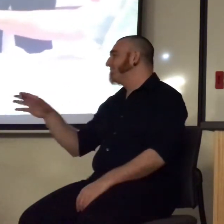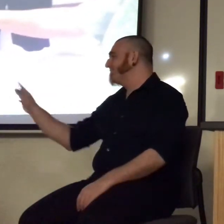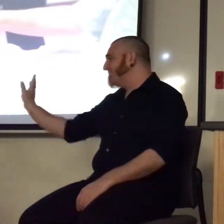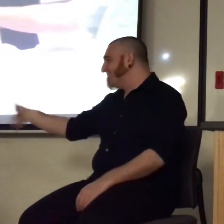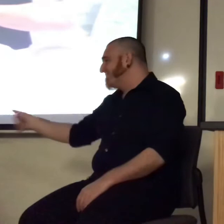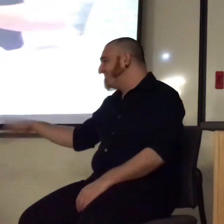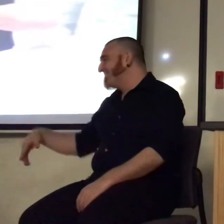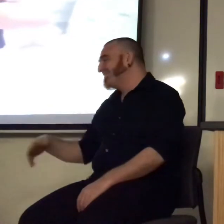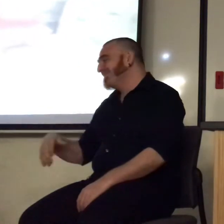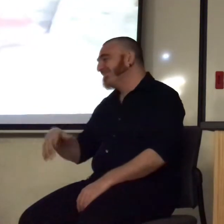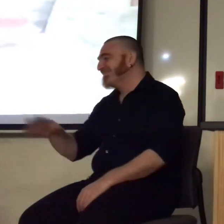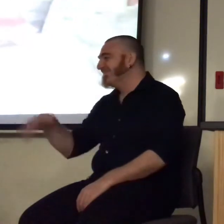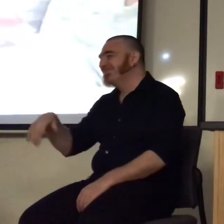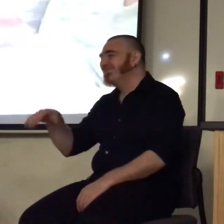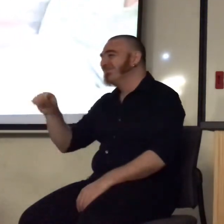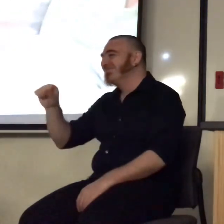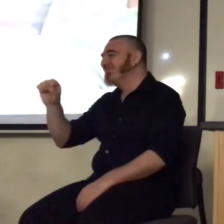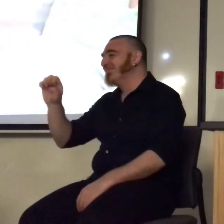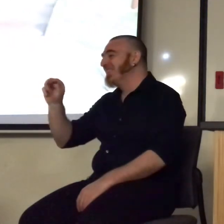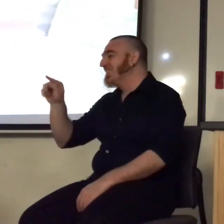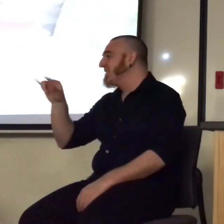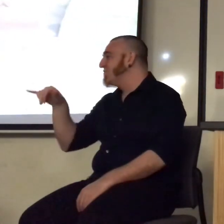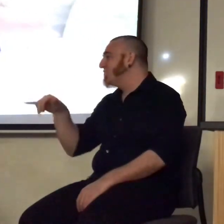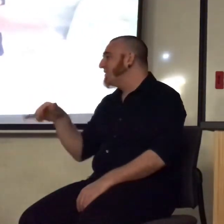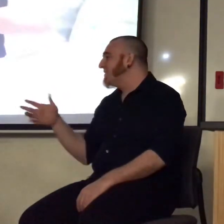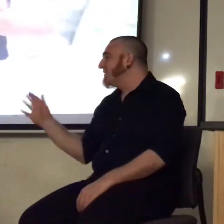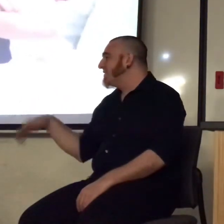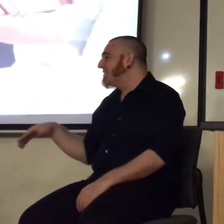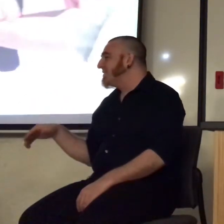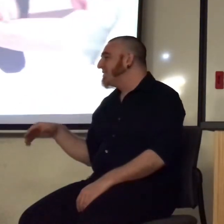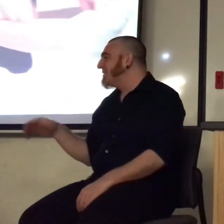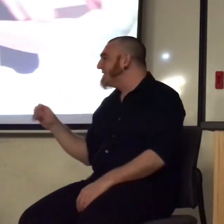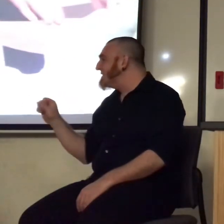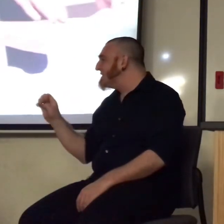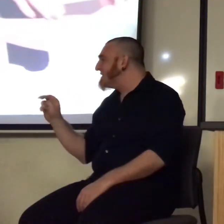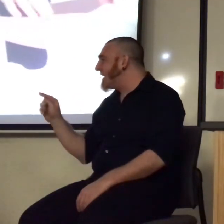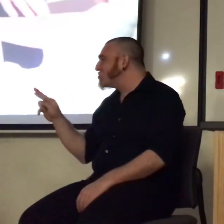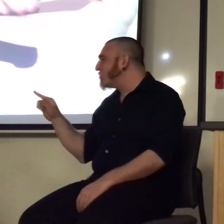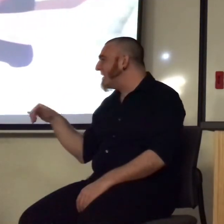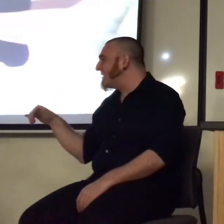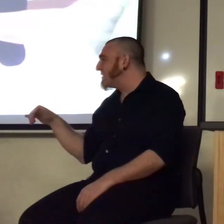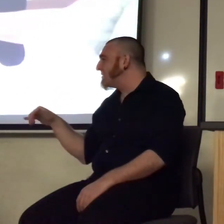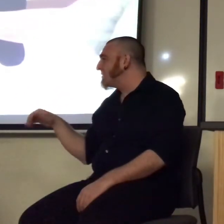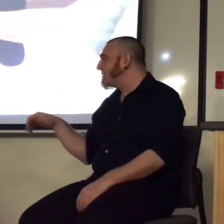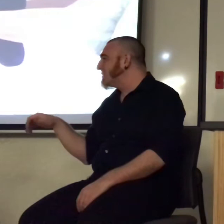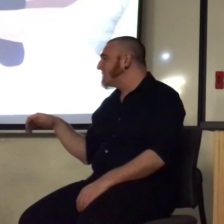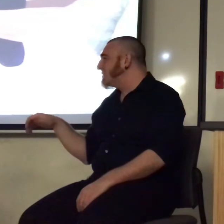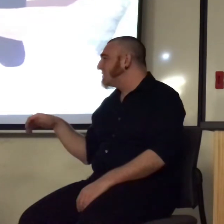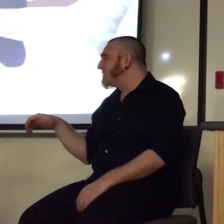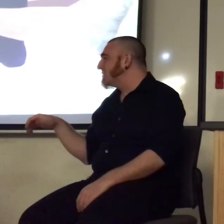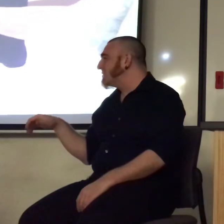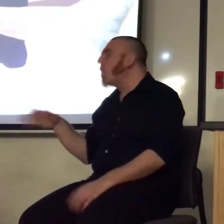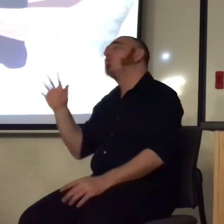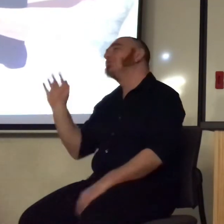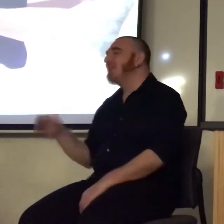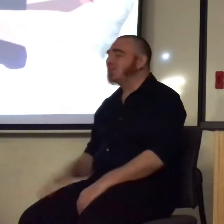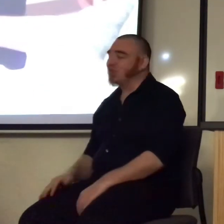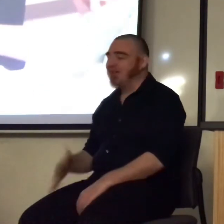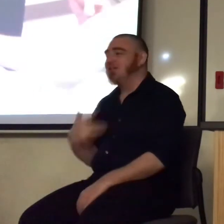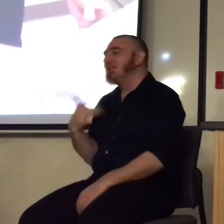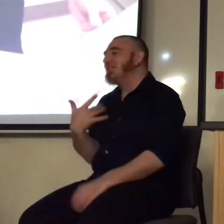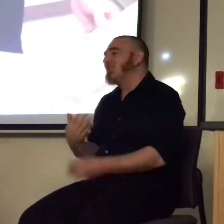me earlier that you have some abnormal sensation in the dorsum of your hand, arm right here, and then in the dorsum of your hand.